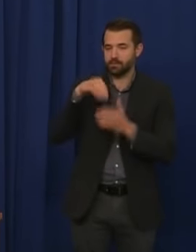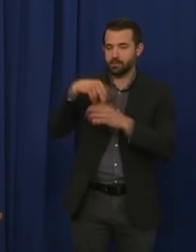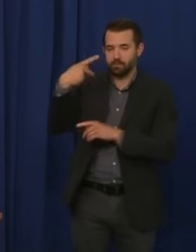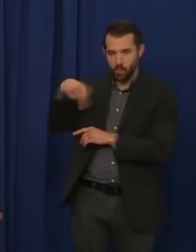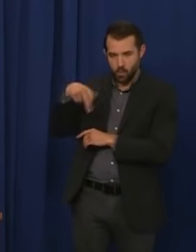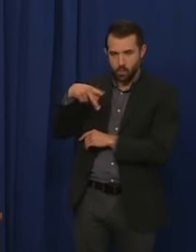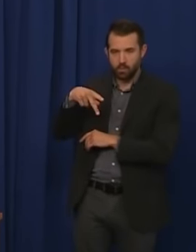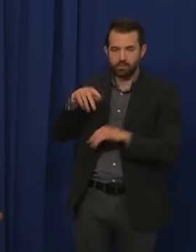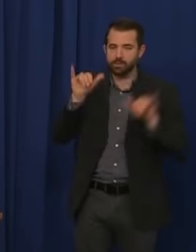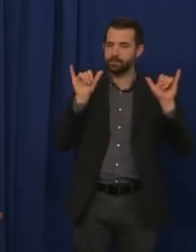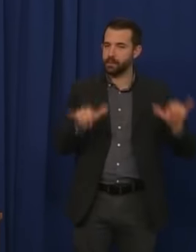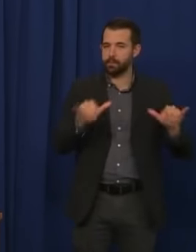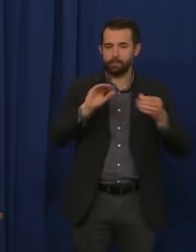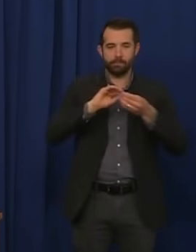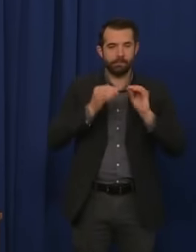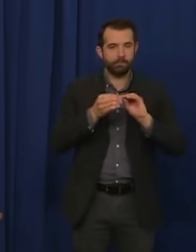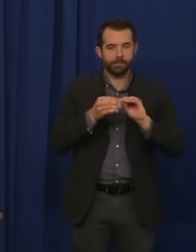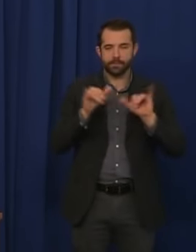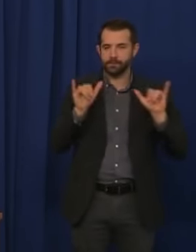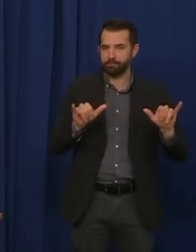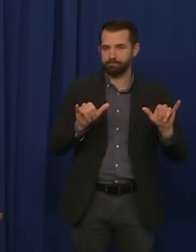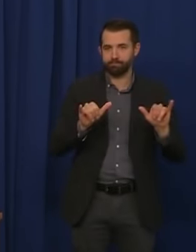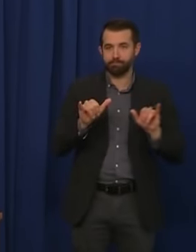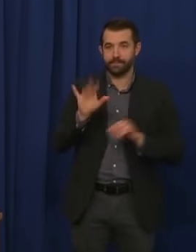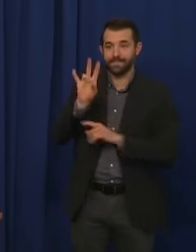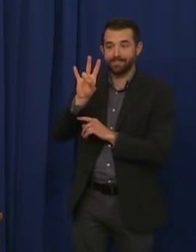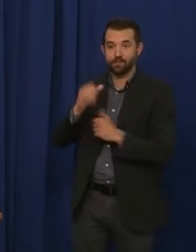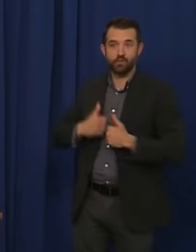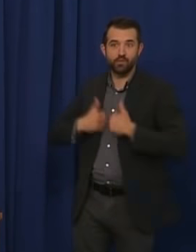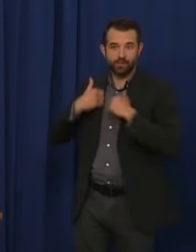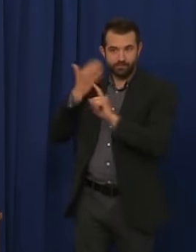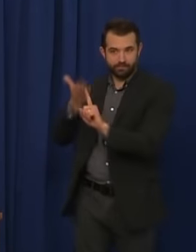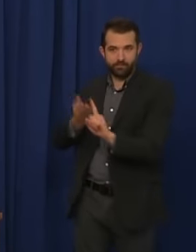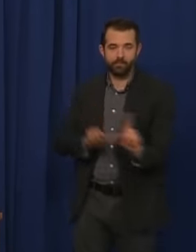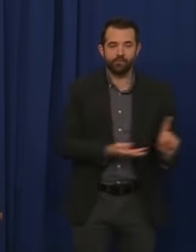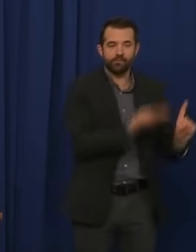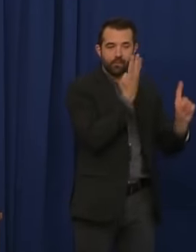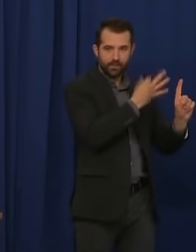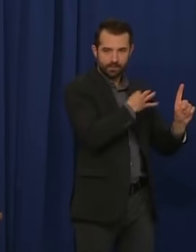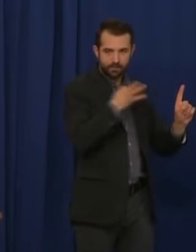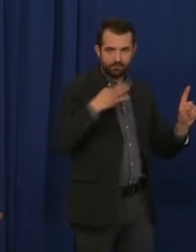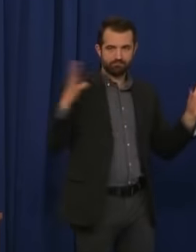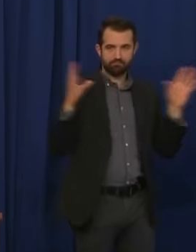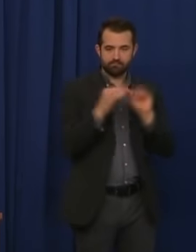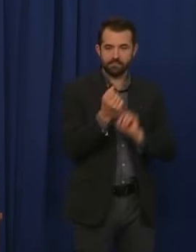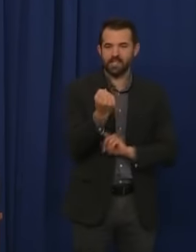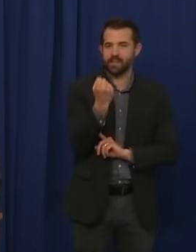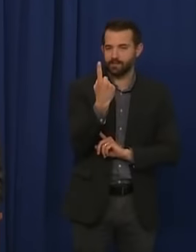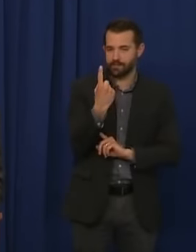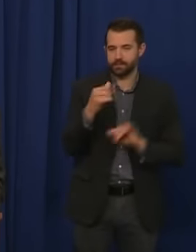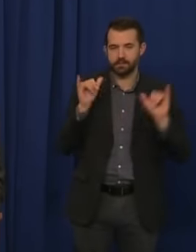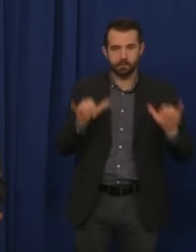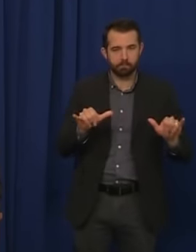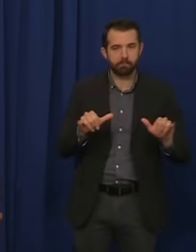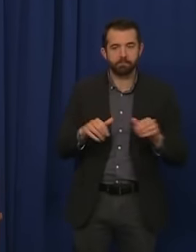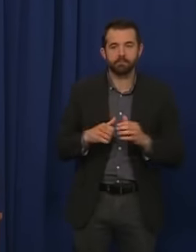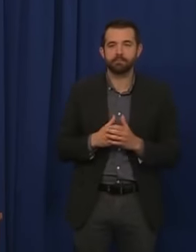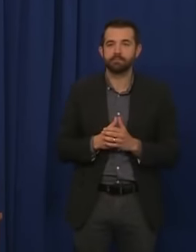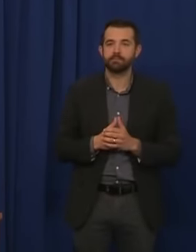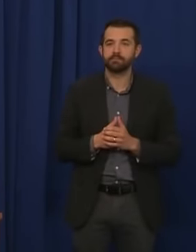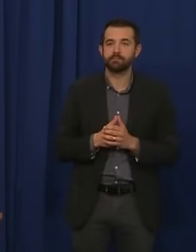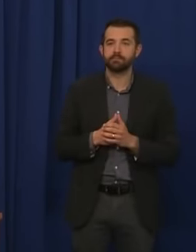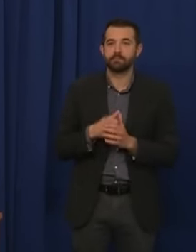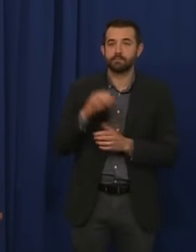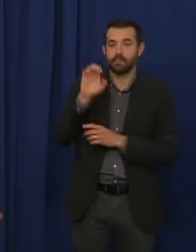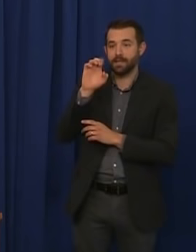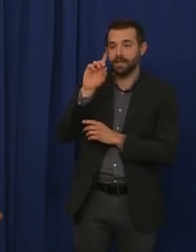remain the same of 7 residents and 4 staff members for a total of 11. And at the Edgewood